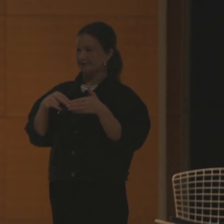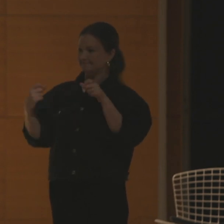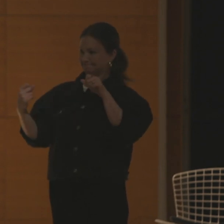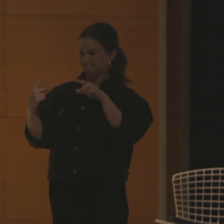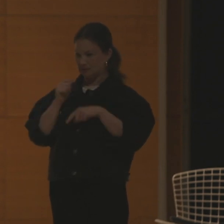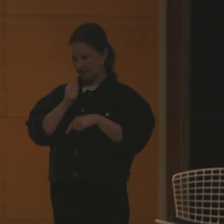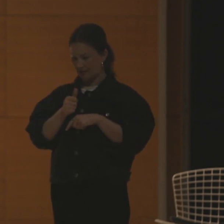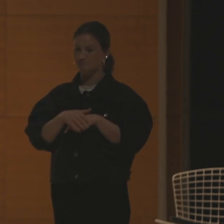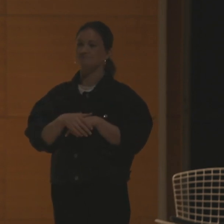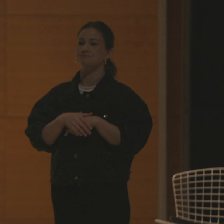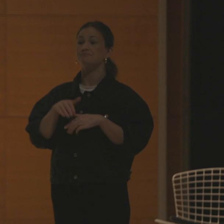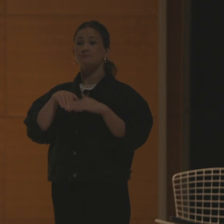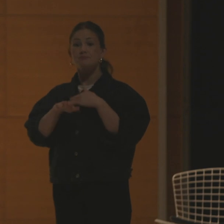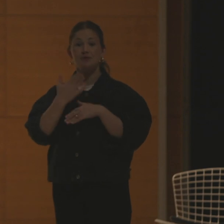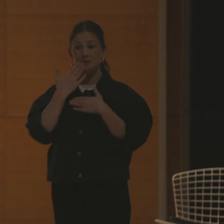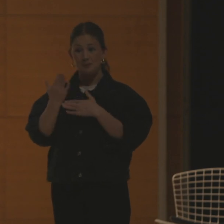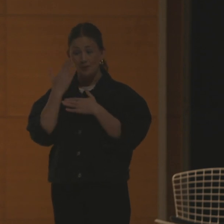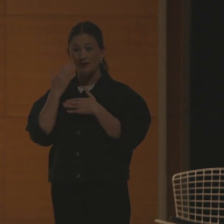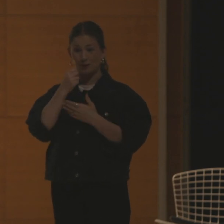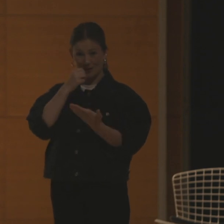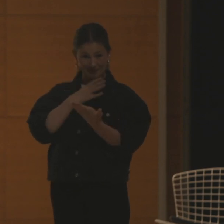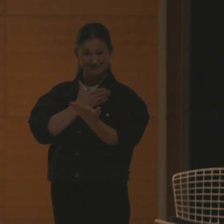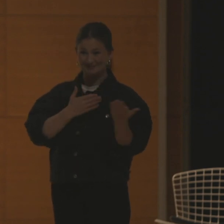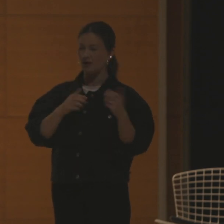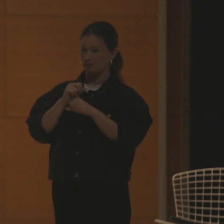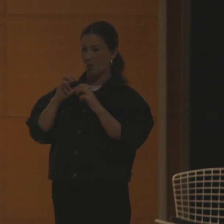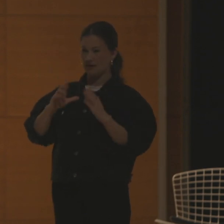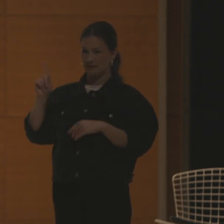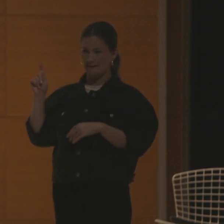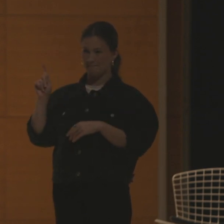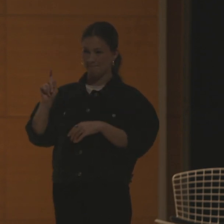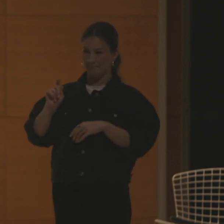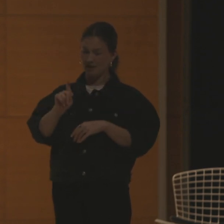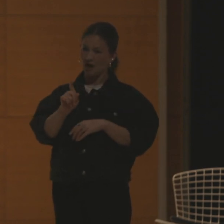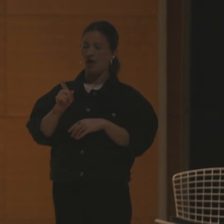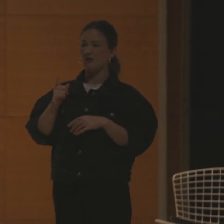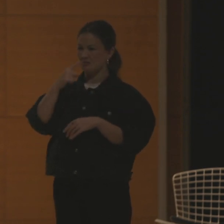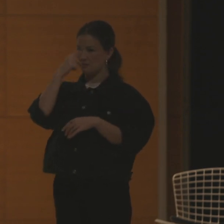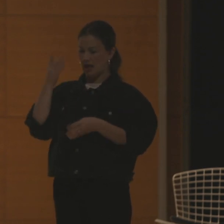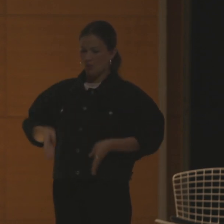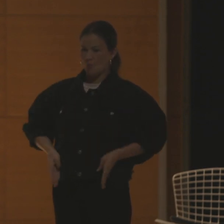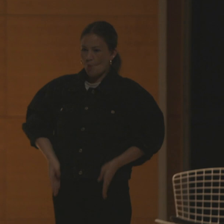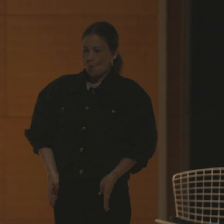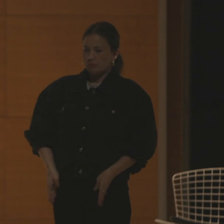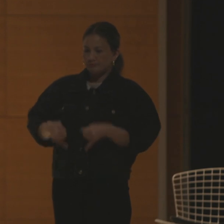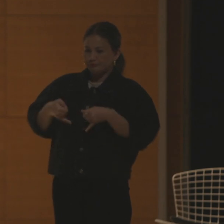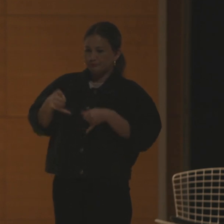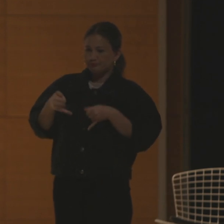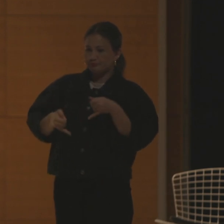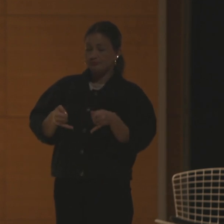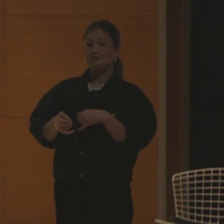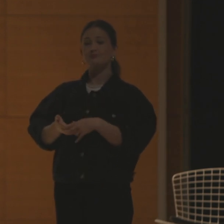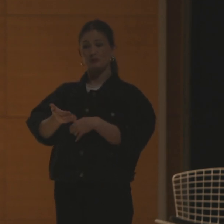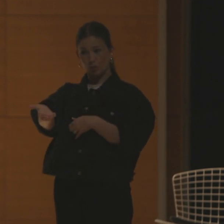morning, ladies." A bridal consultant tottered toward us, legs bound by a black pencil skirt. "Welcome to Francesca," she said in